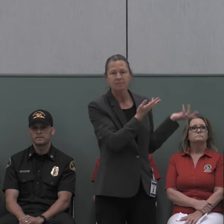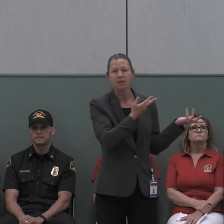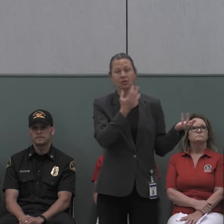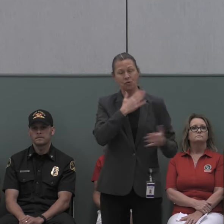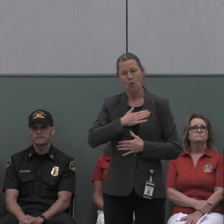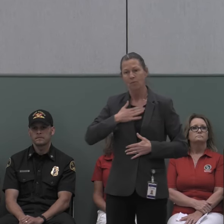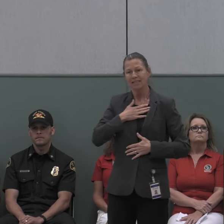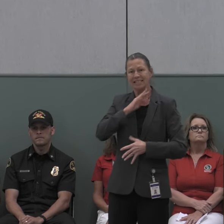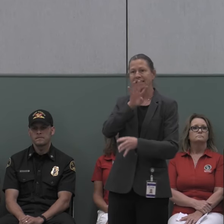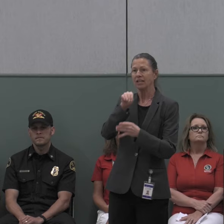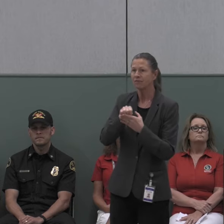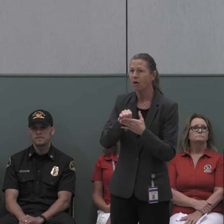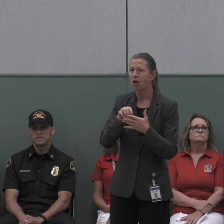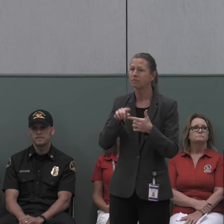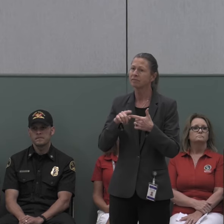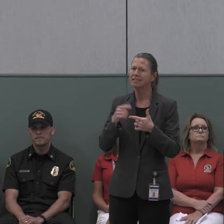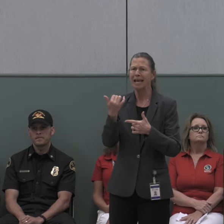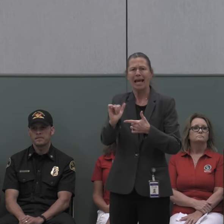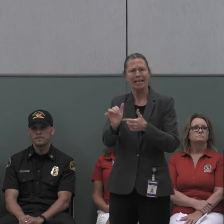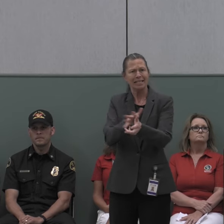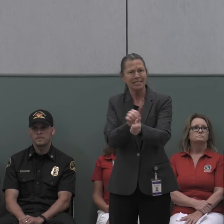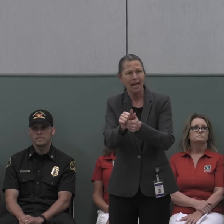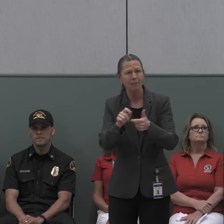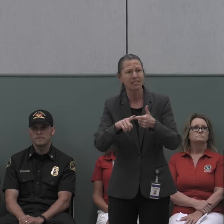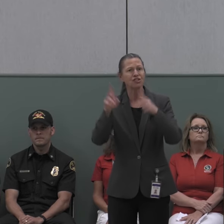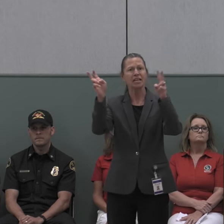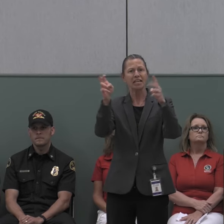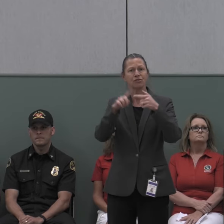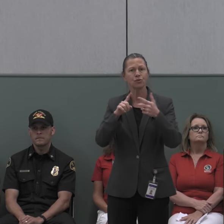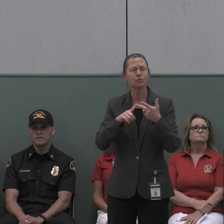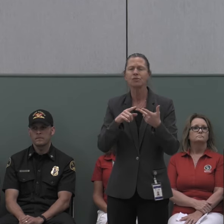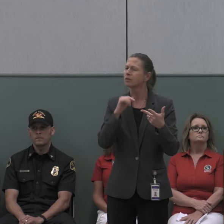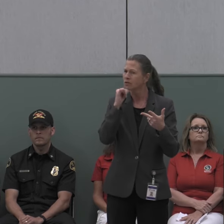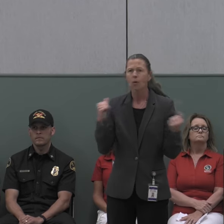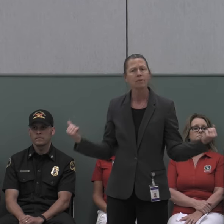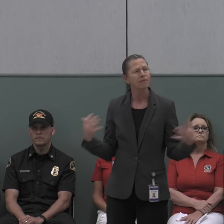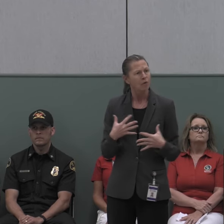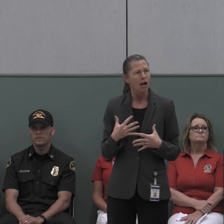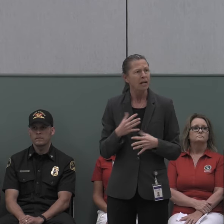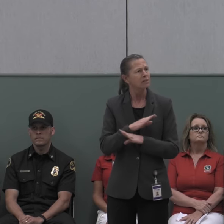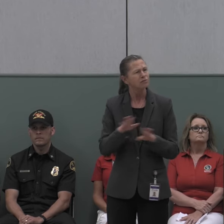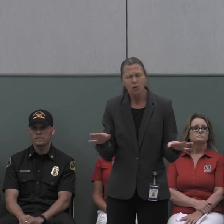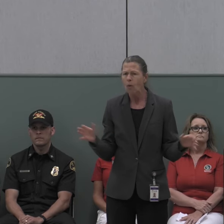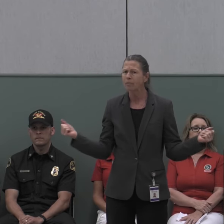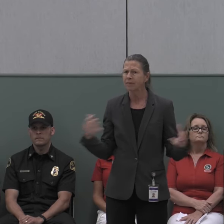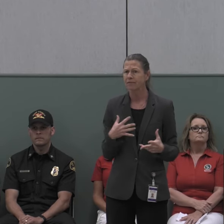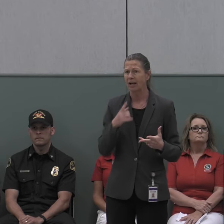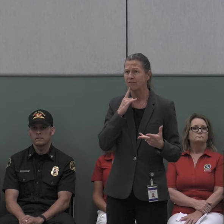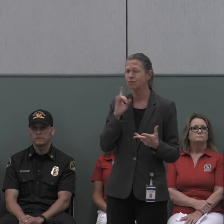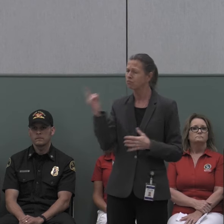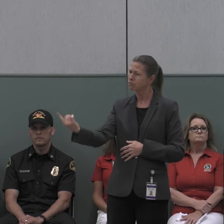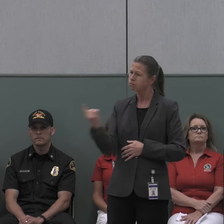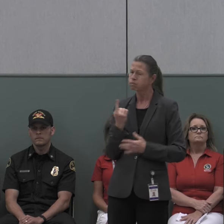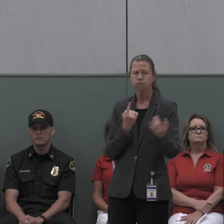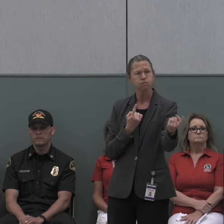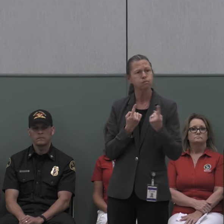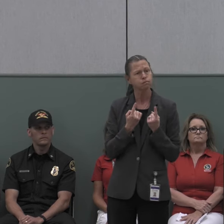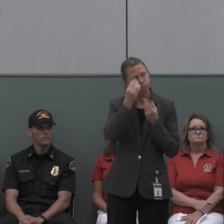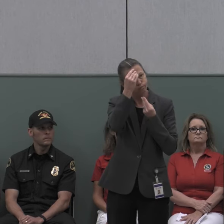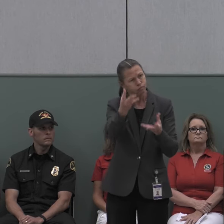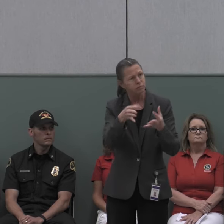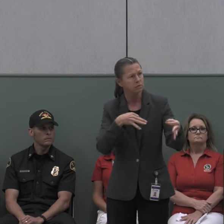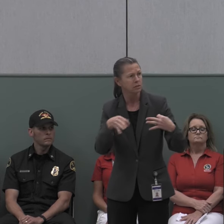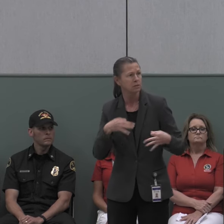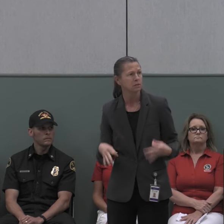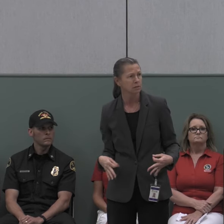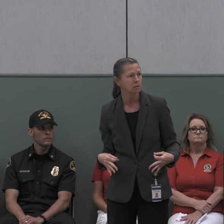Any damages, any issues, don't be afraid to come up and talk to somebody and report what the situation is. And we'll come and figure